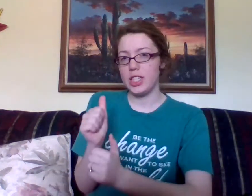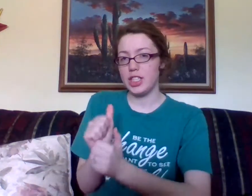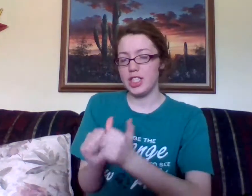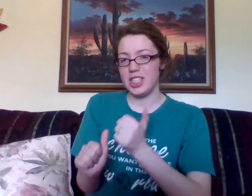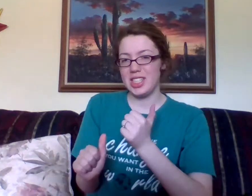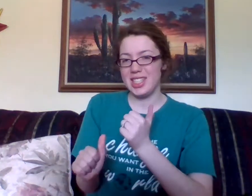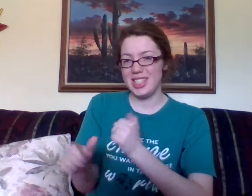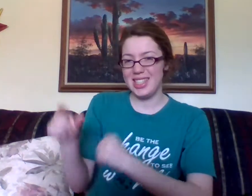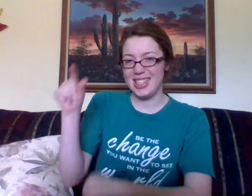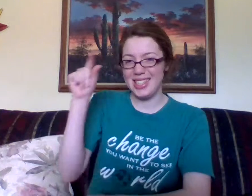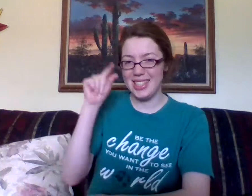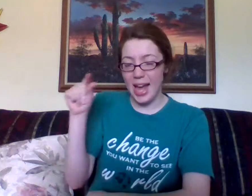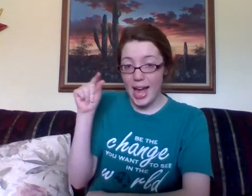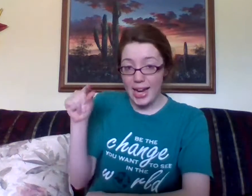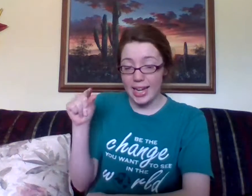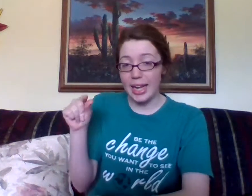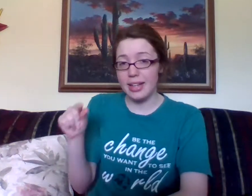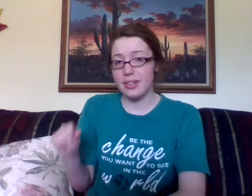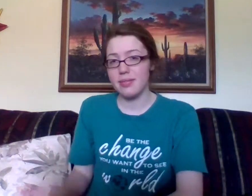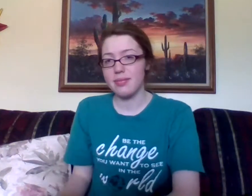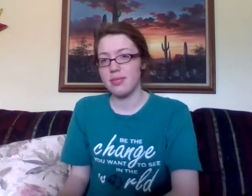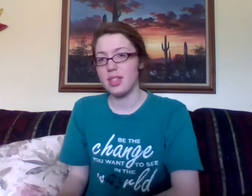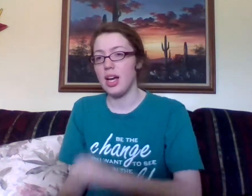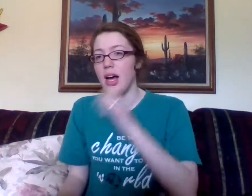which is tiny.